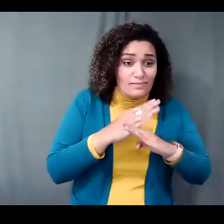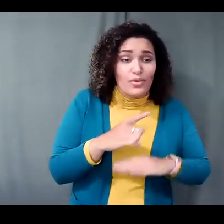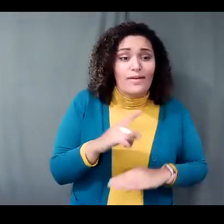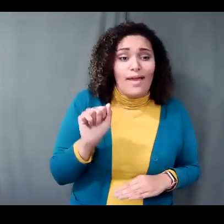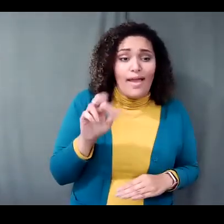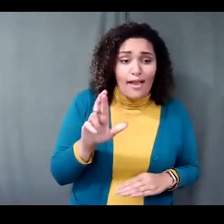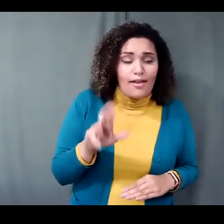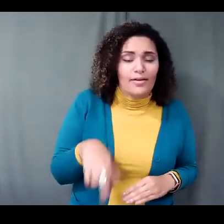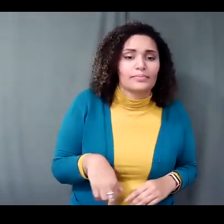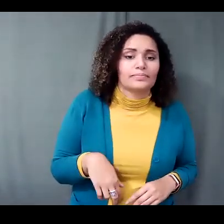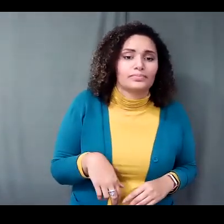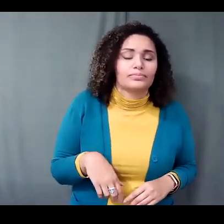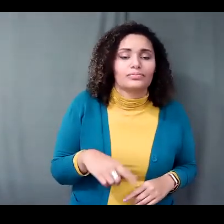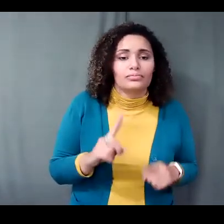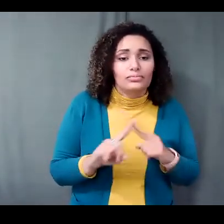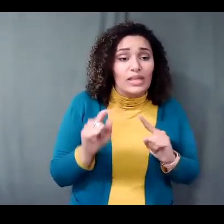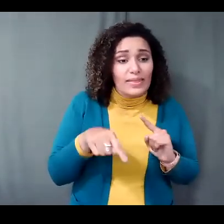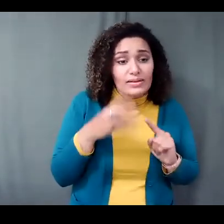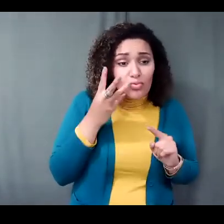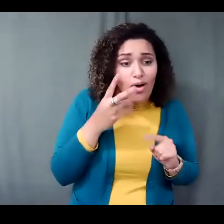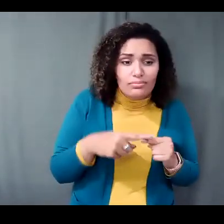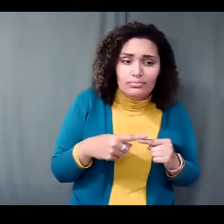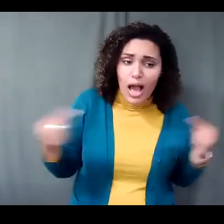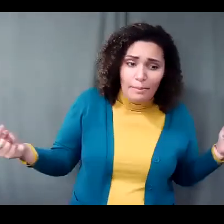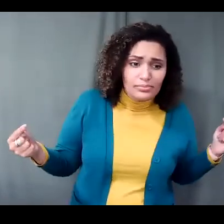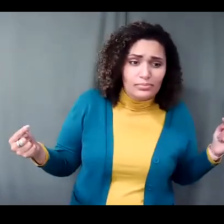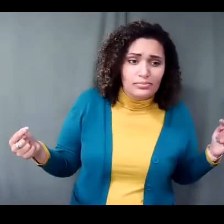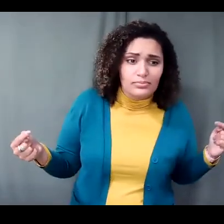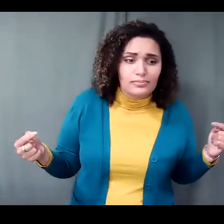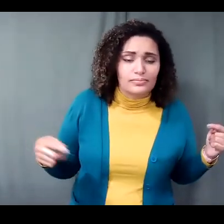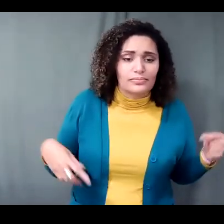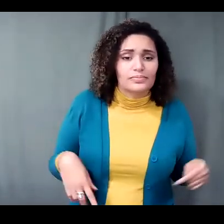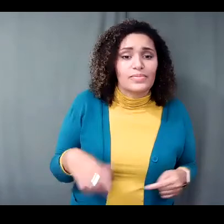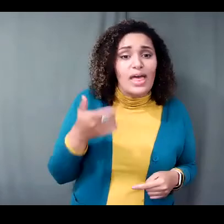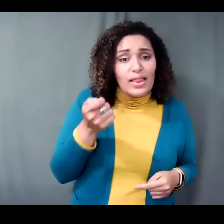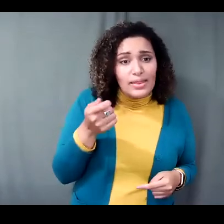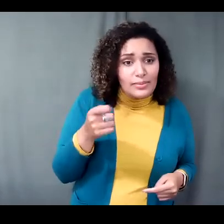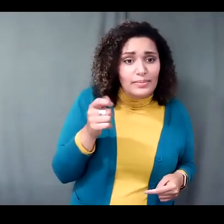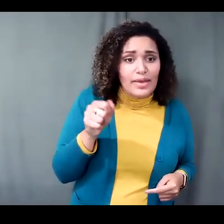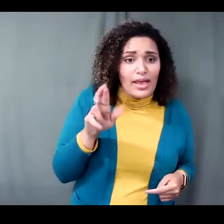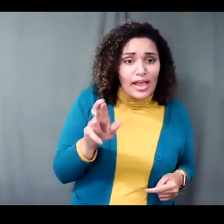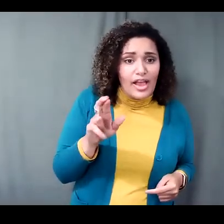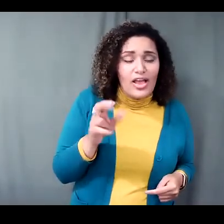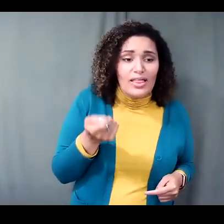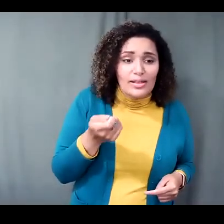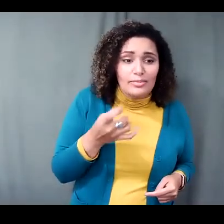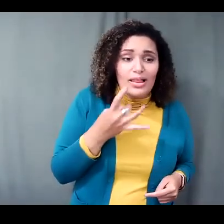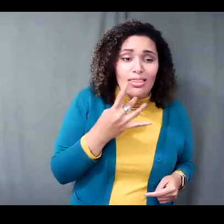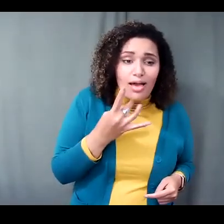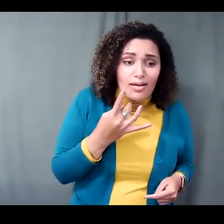to the all the way opposite, because a little bit of air and a little bit of light and a little bit